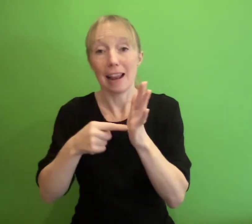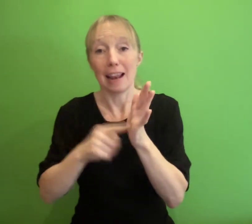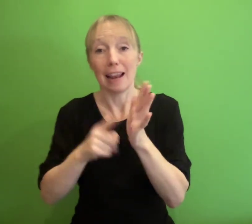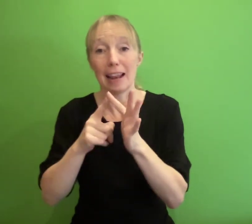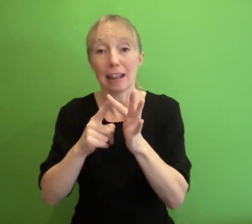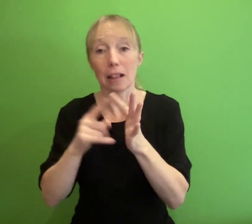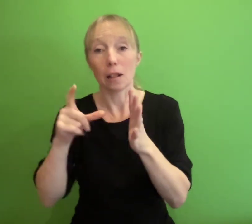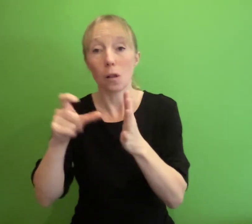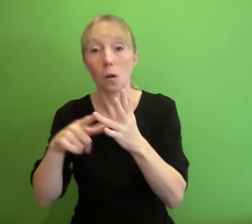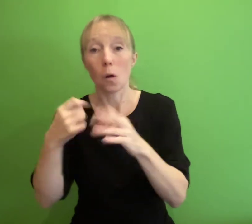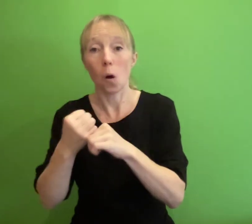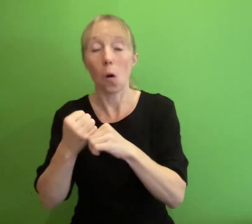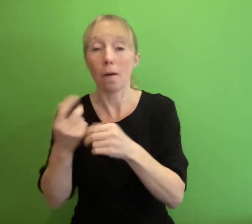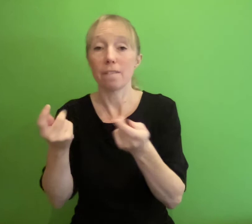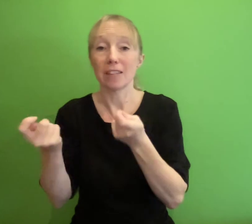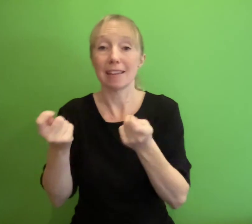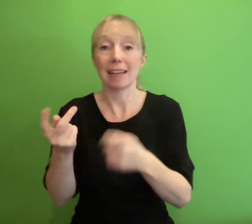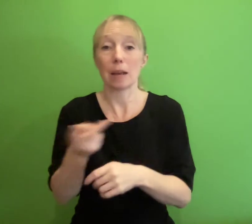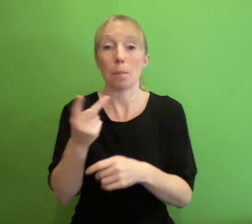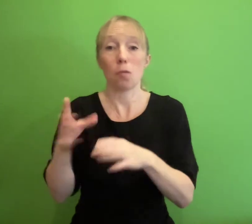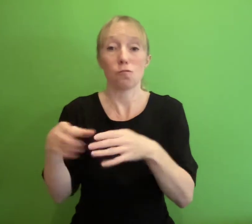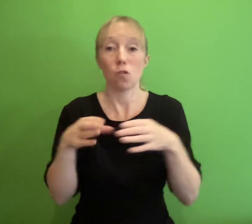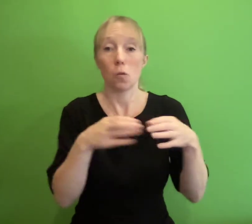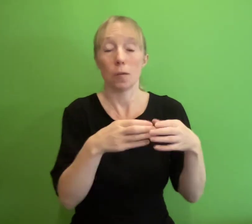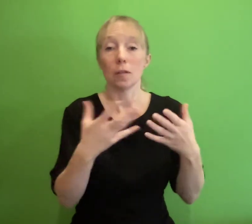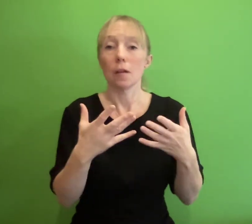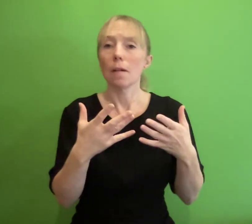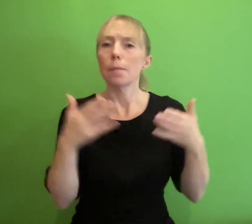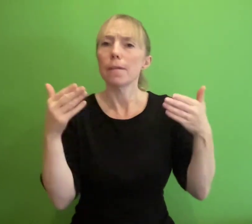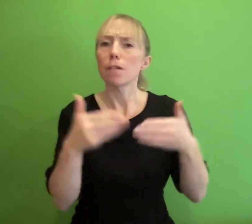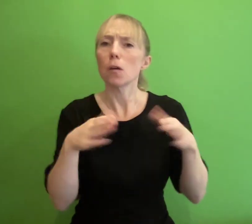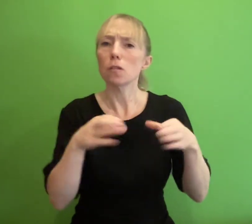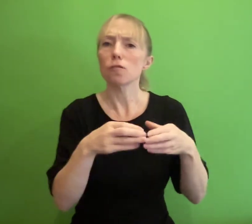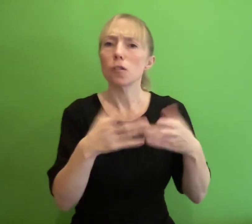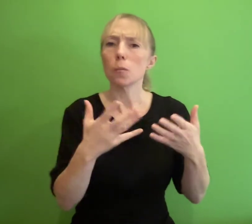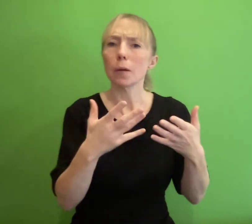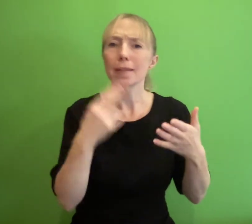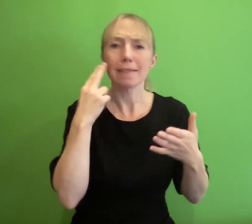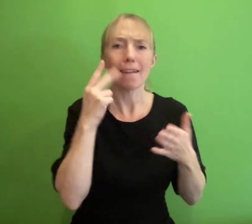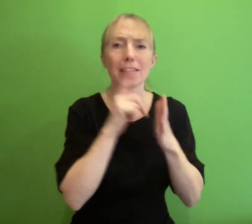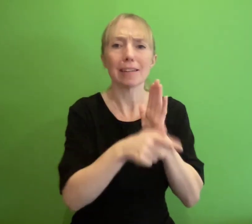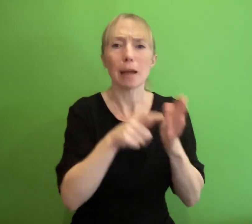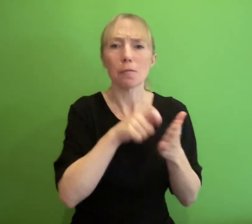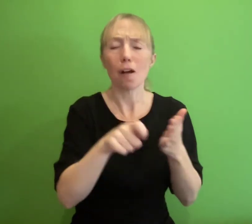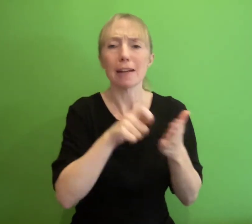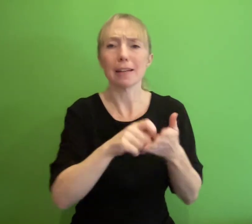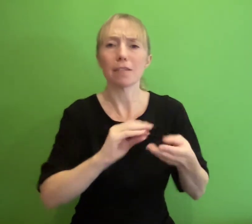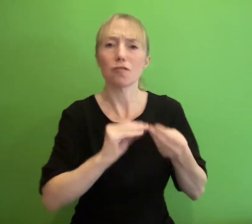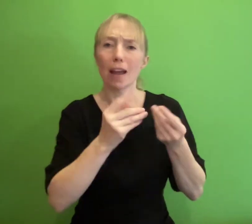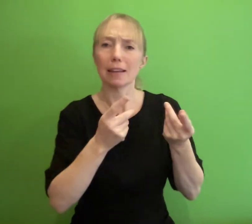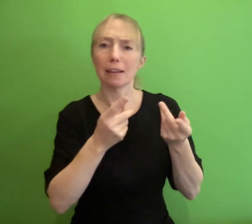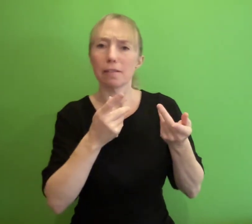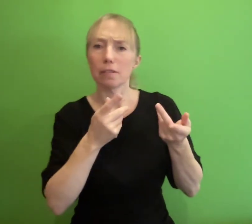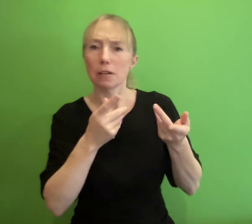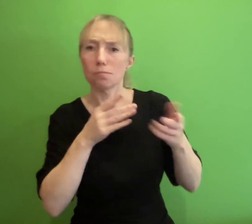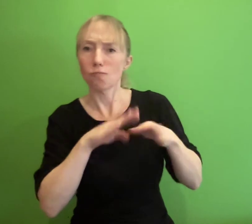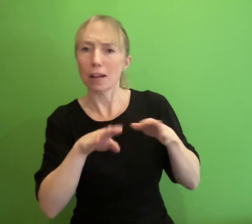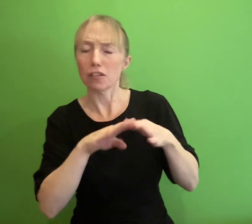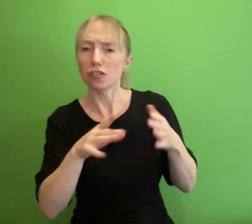The focus group with deaf and disabled writers and creative practitioners asked what is working well at the moment and what participants